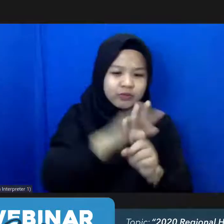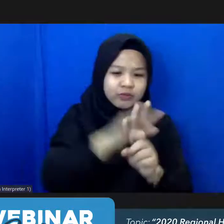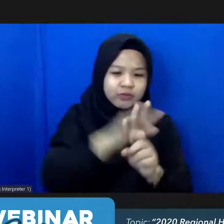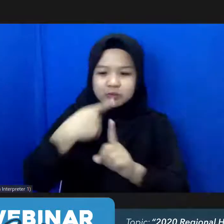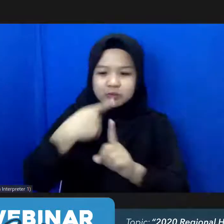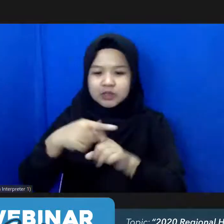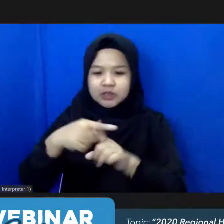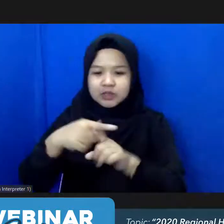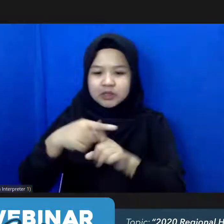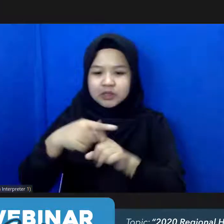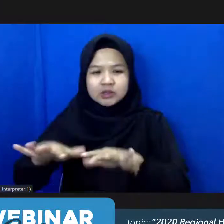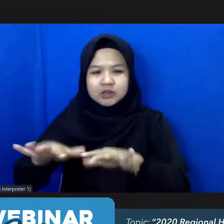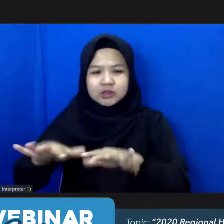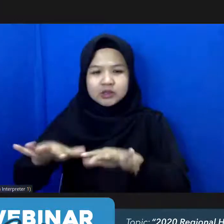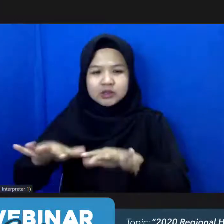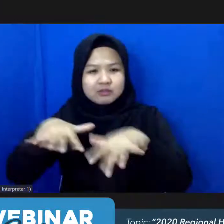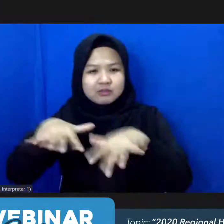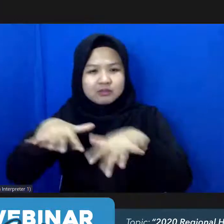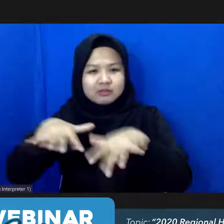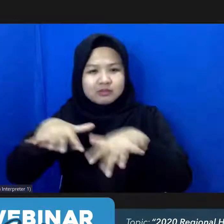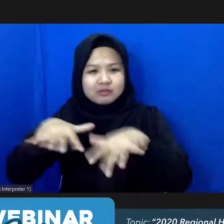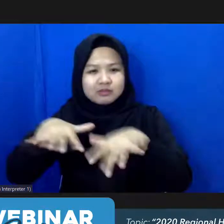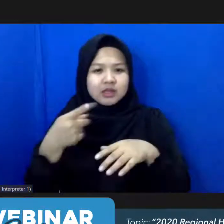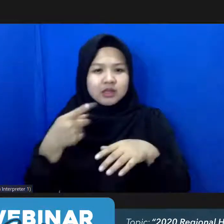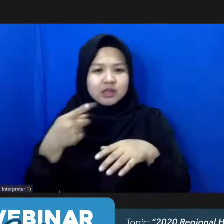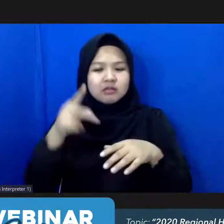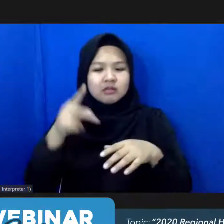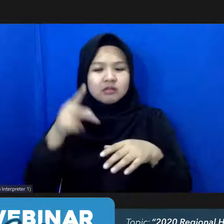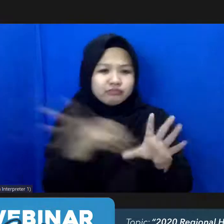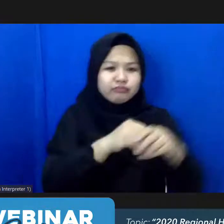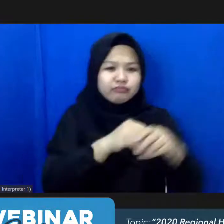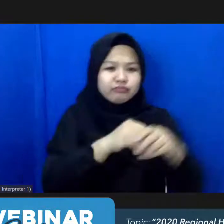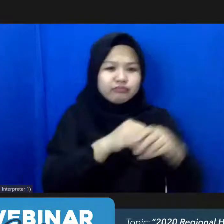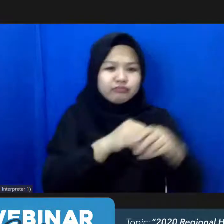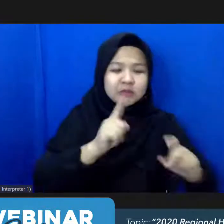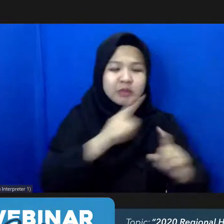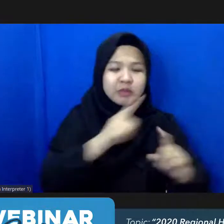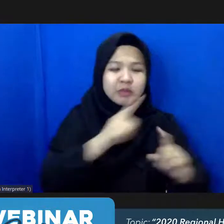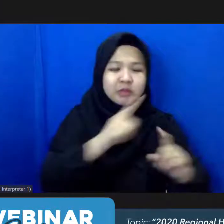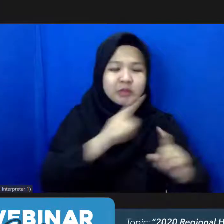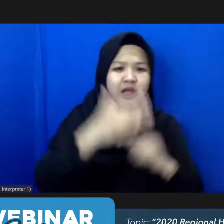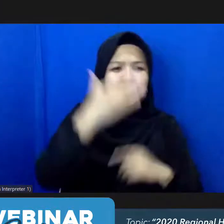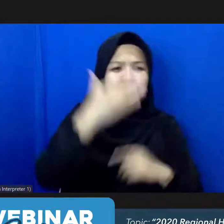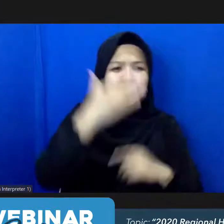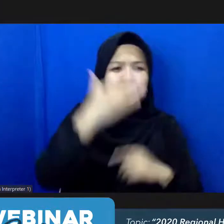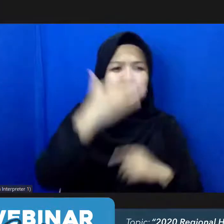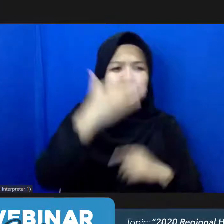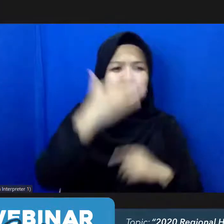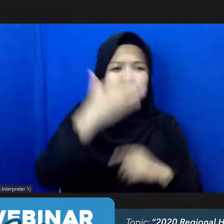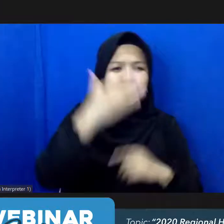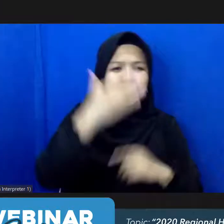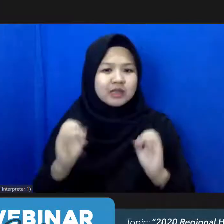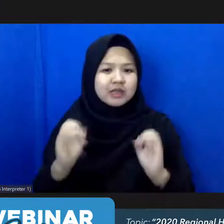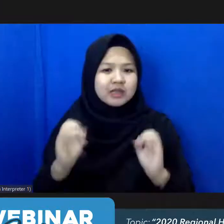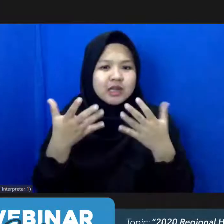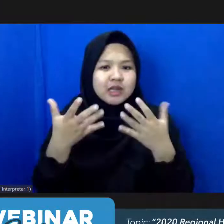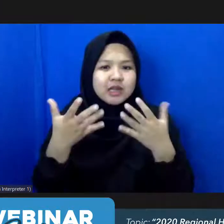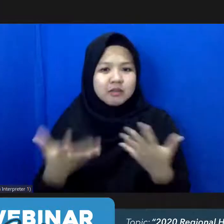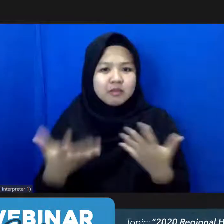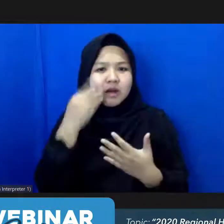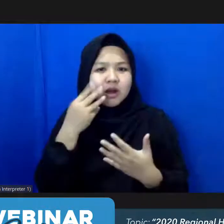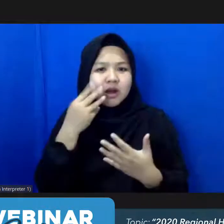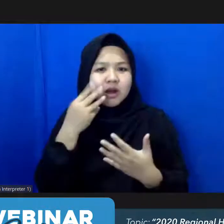things like that. So they should be part of the assessment because they're still on the ground. They know what happens. They know what